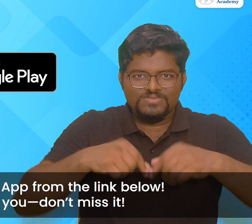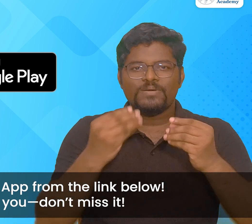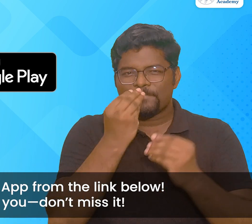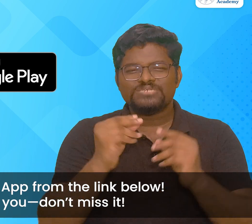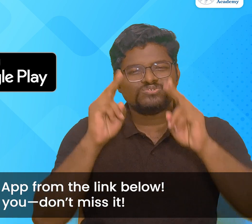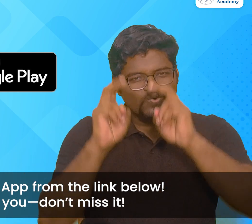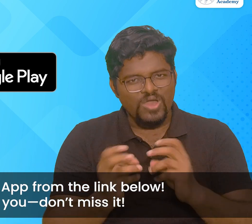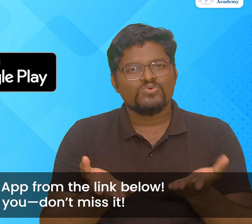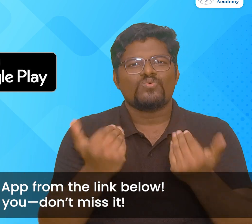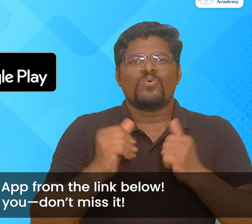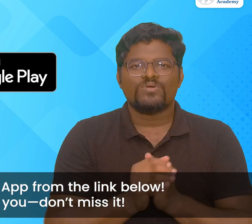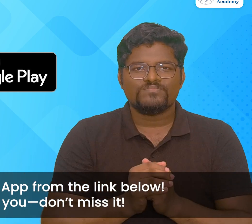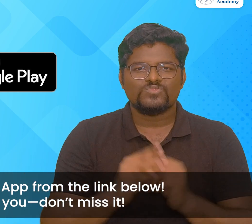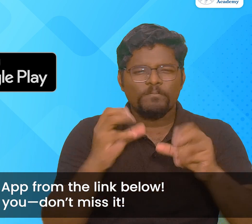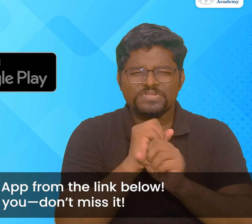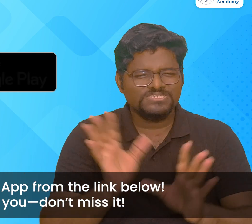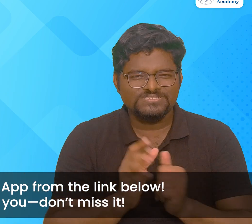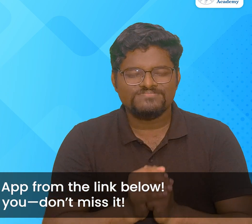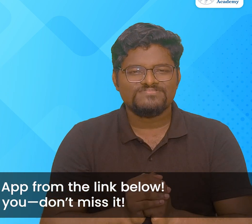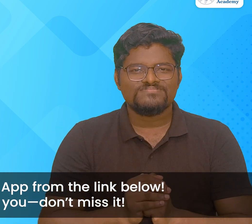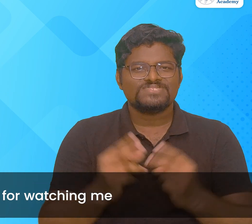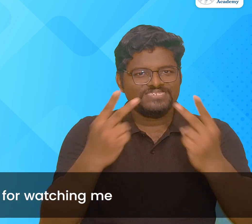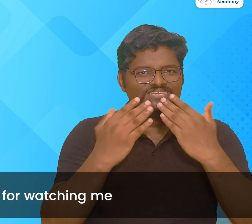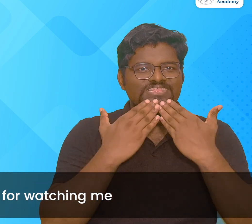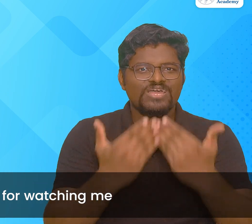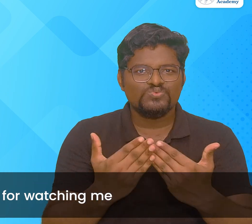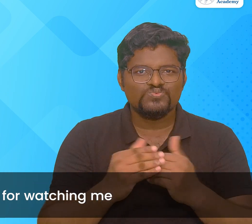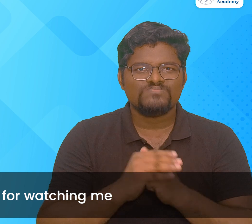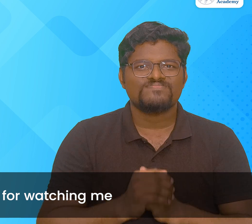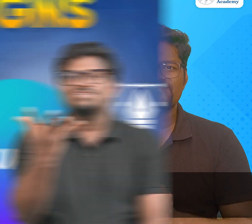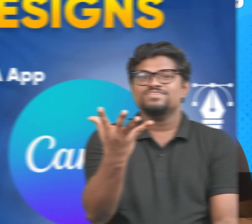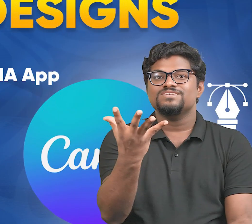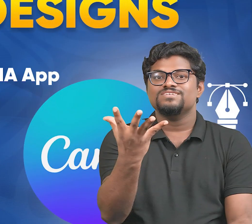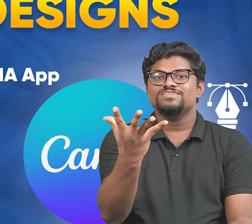It's ready for you. Don't miss it. Thank you for watching me.